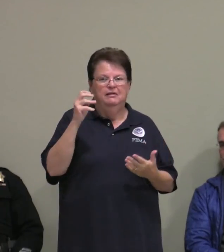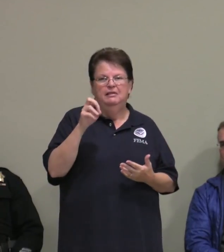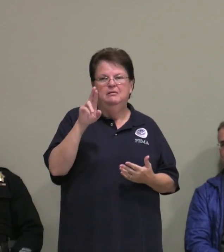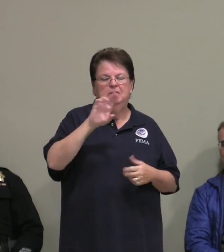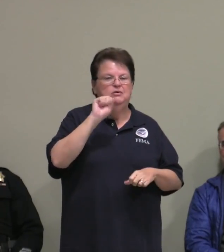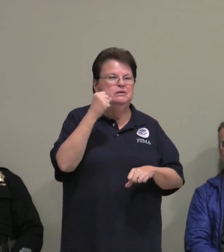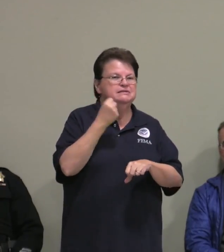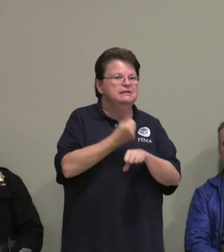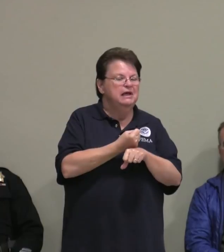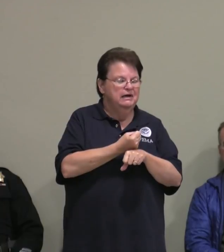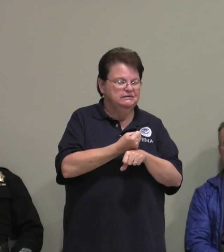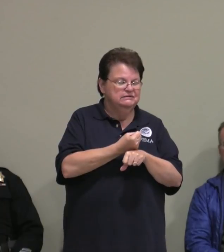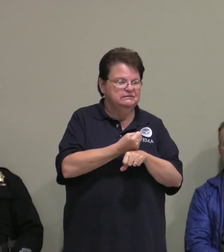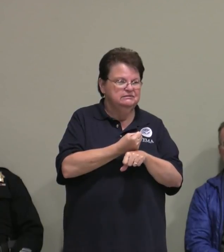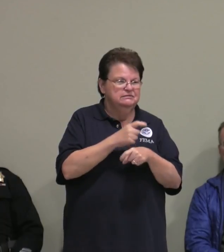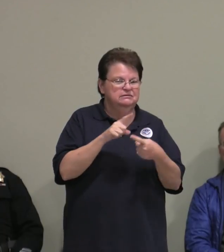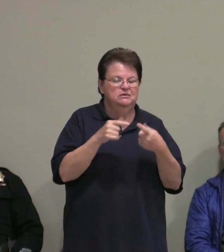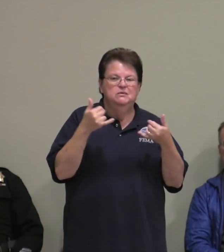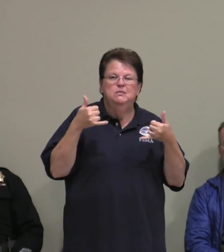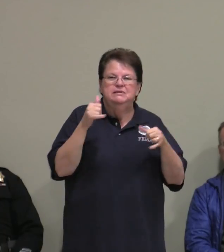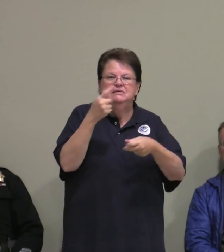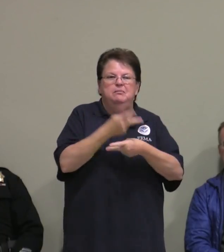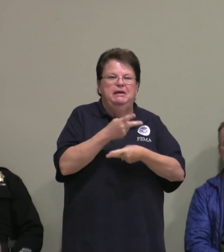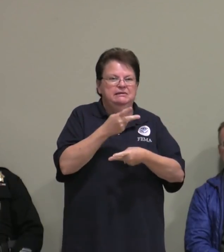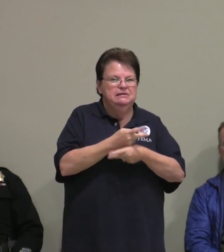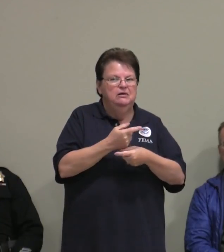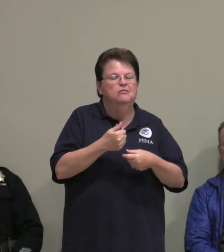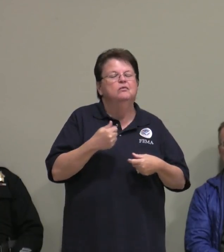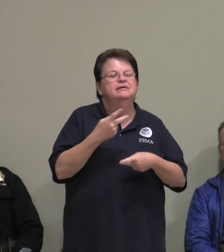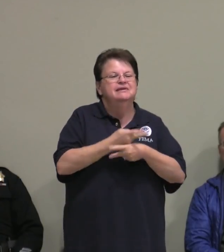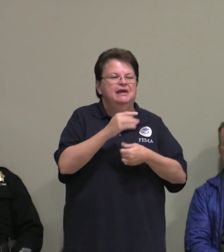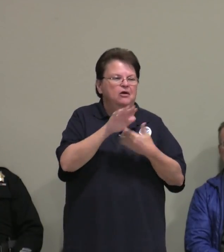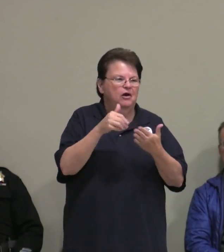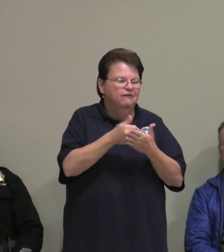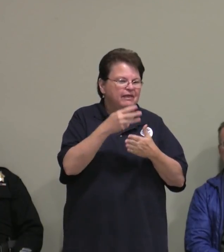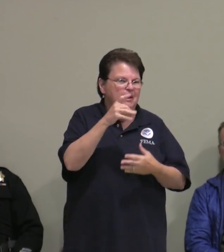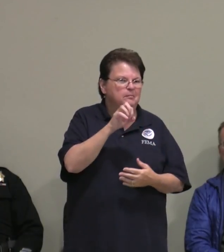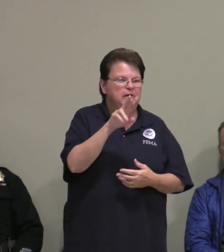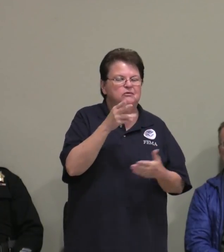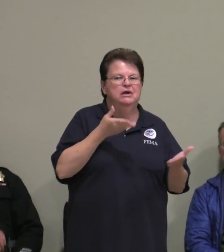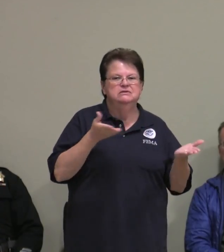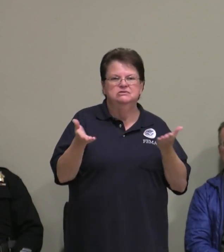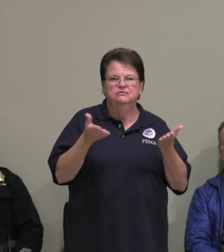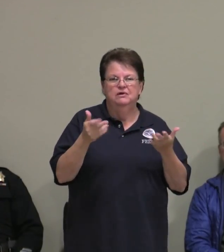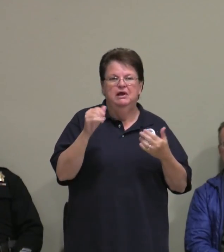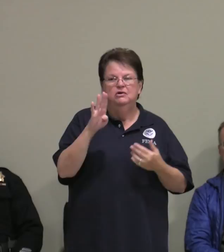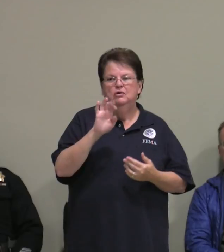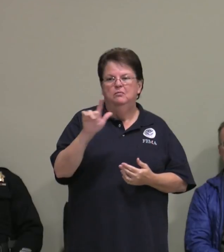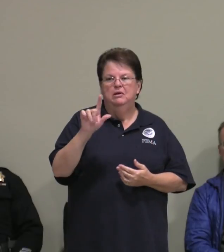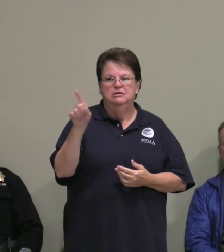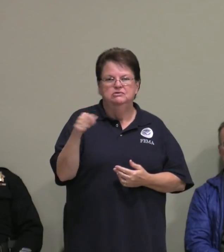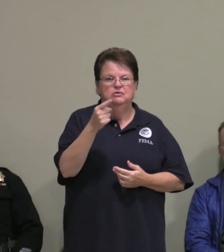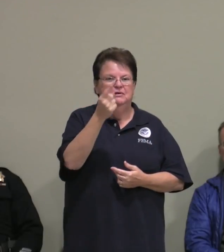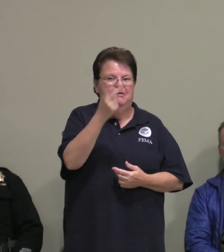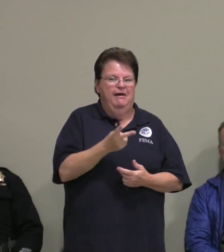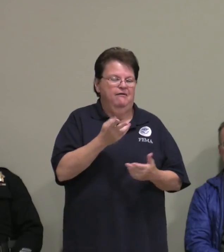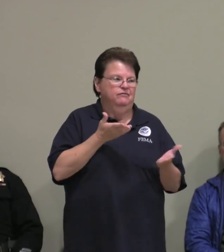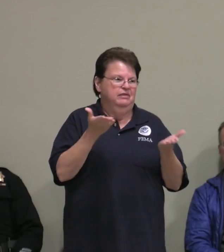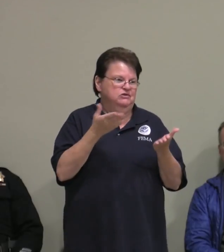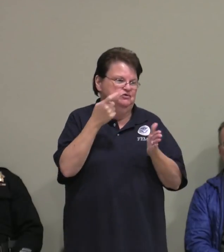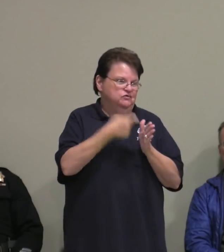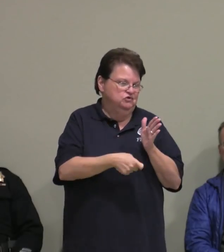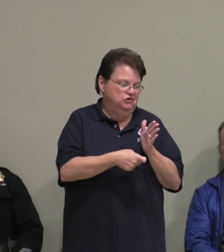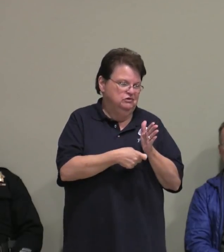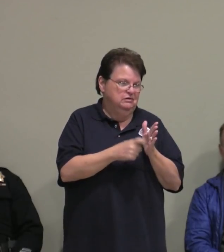locked. We still maintain it. We still take care of that meter and service and you're billed only half of that service charge.